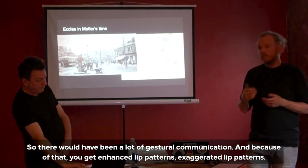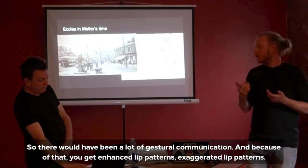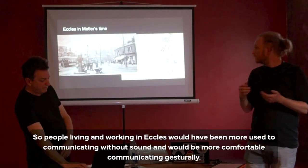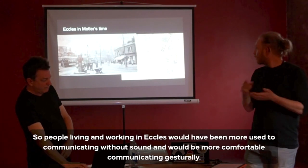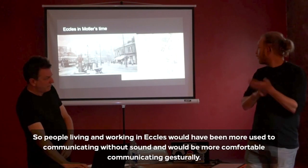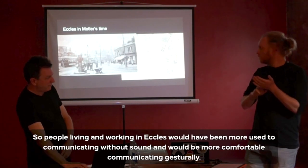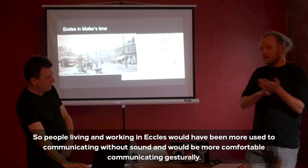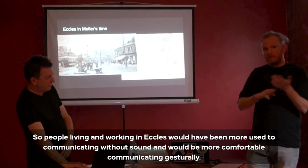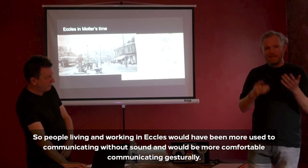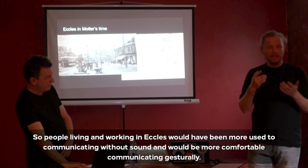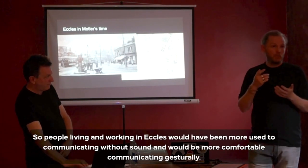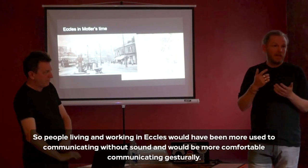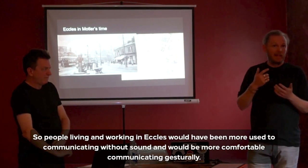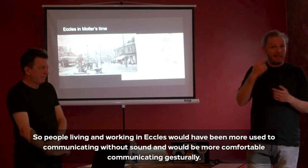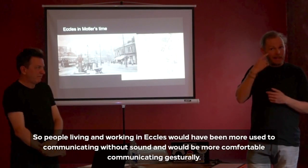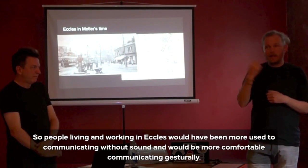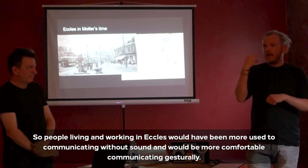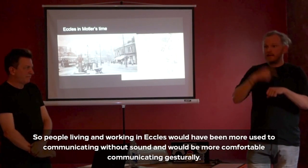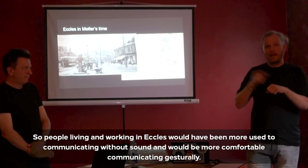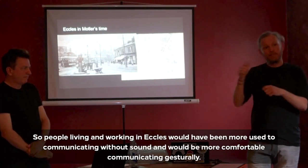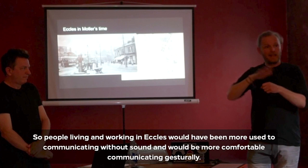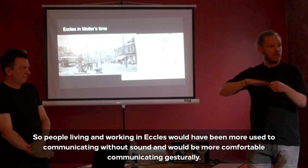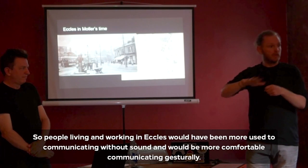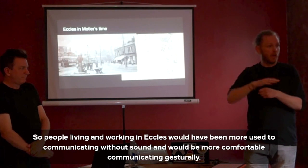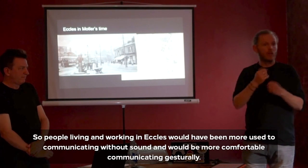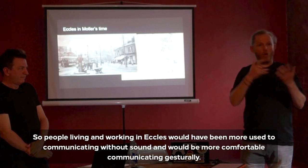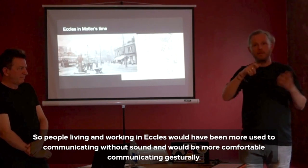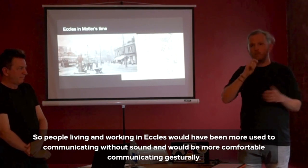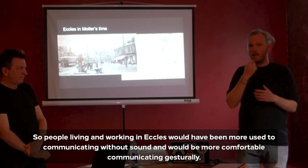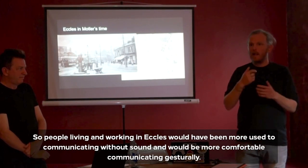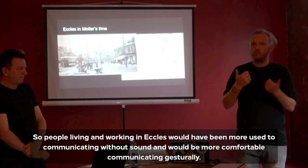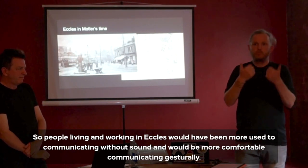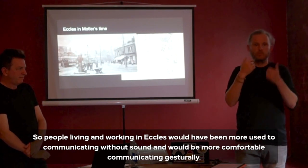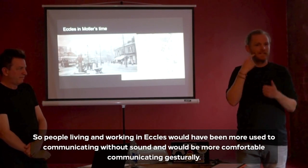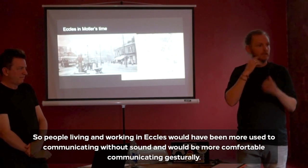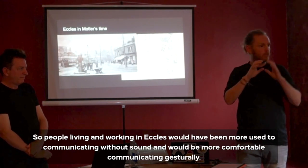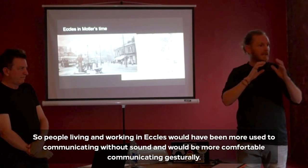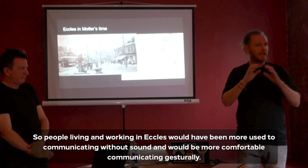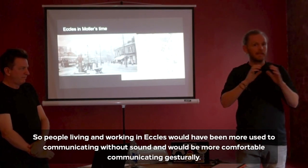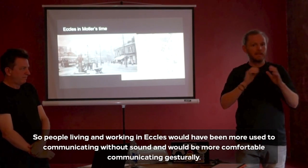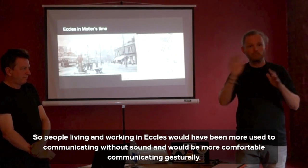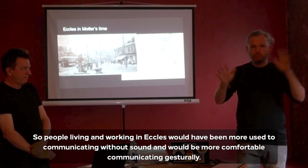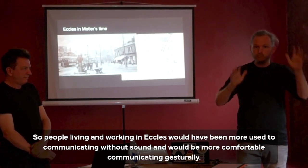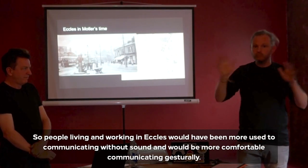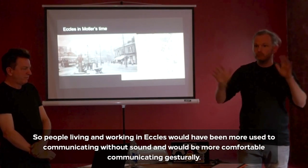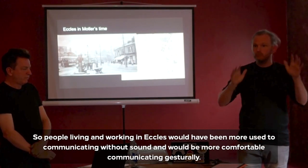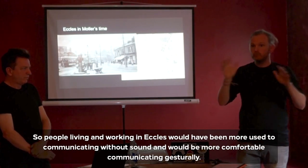patterns. So people living and working in Eccles would have been more used to communicating without sound and being